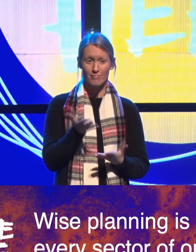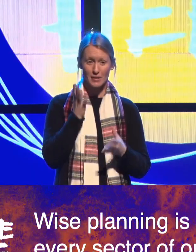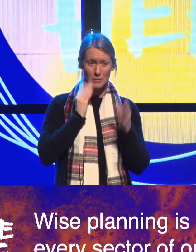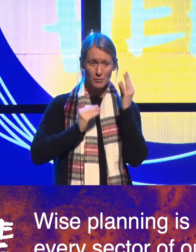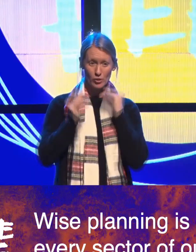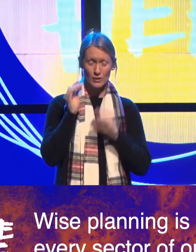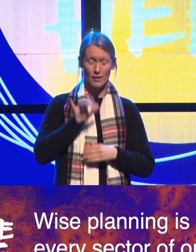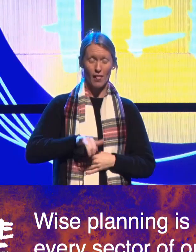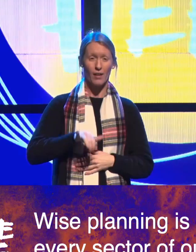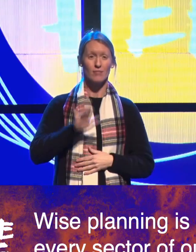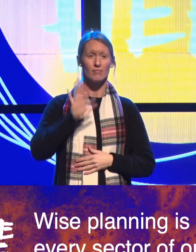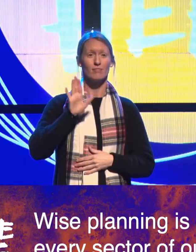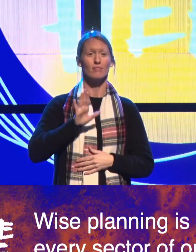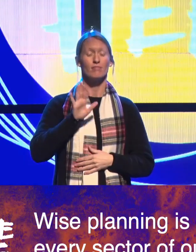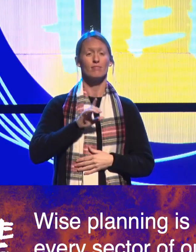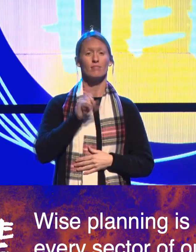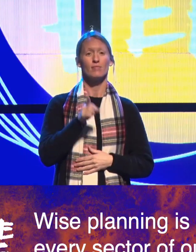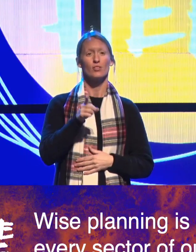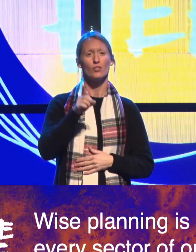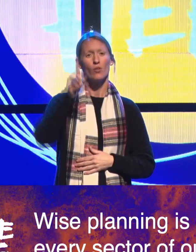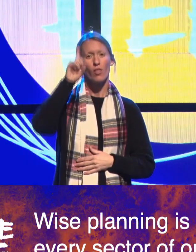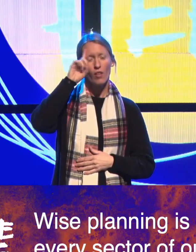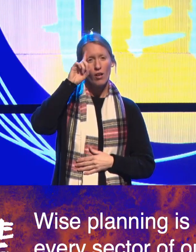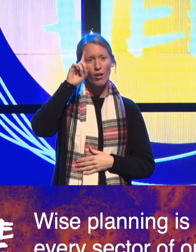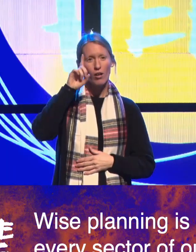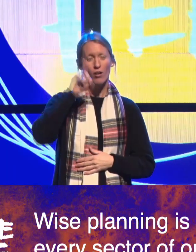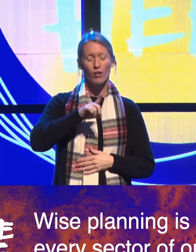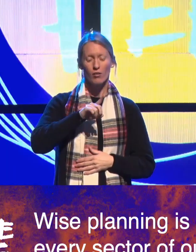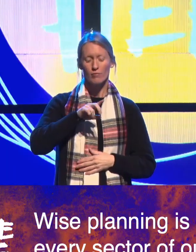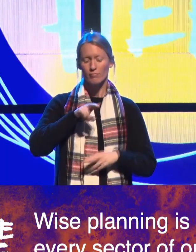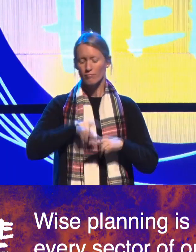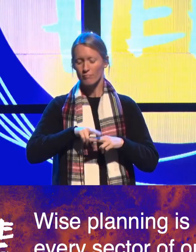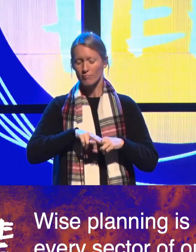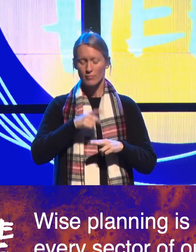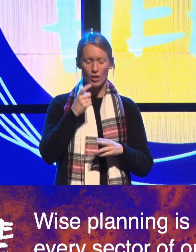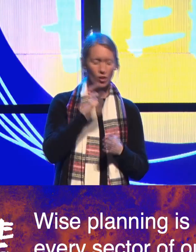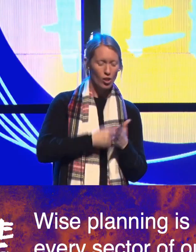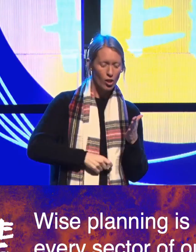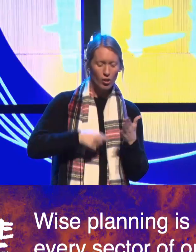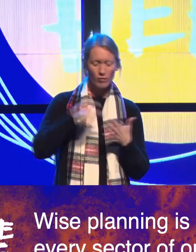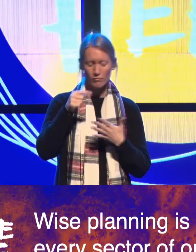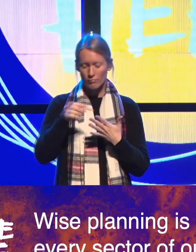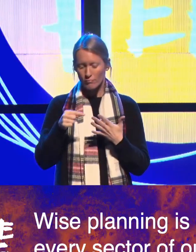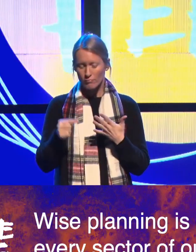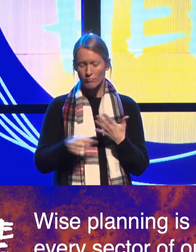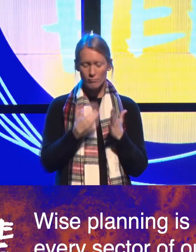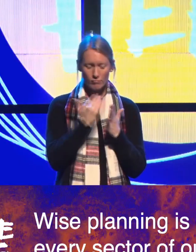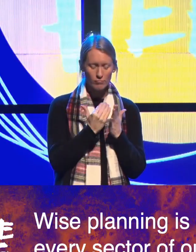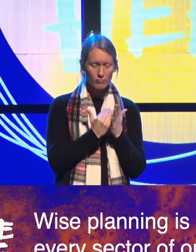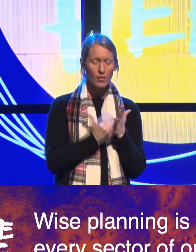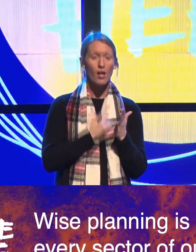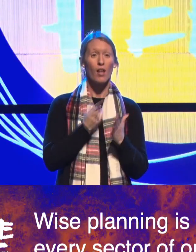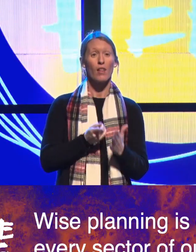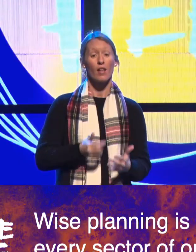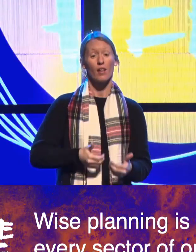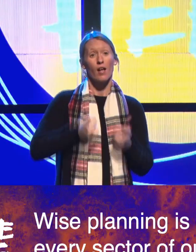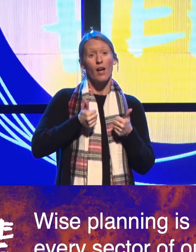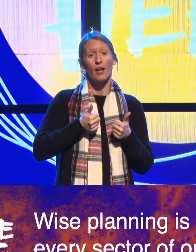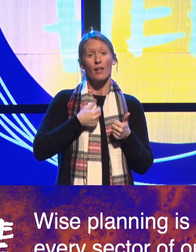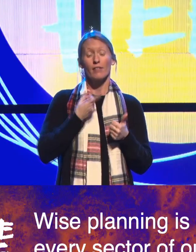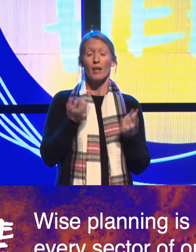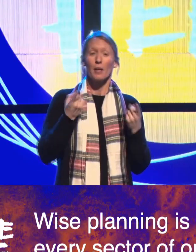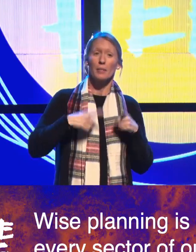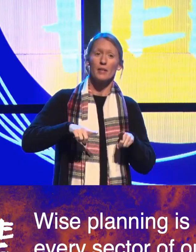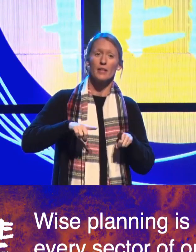just happens. You even thought you counted it. You even thought you sat down and counted the cost, and then like life happened, the car